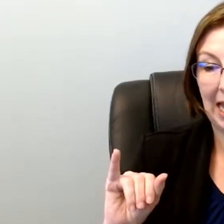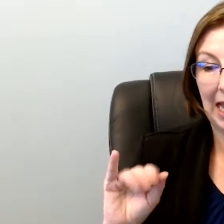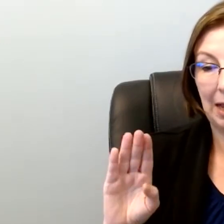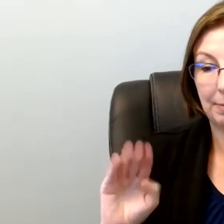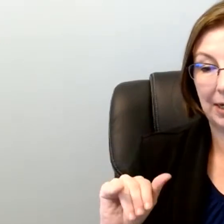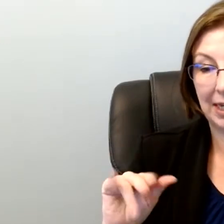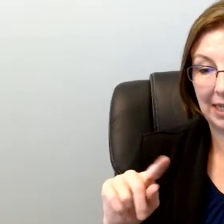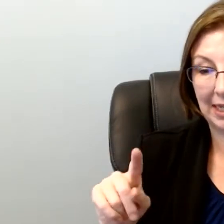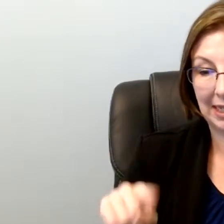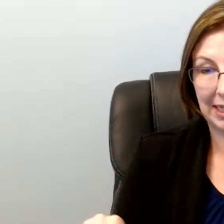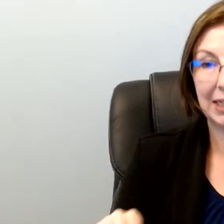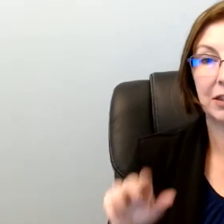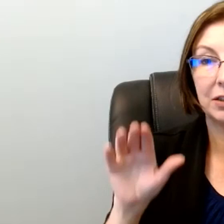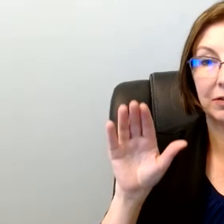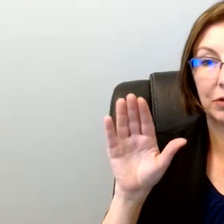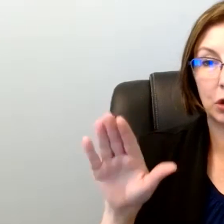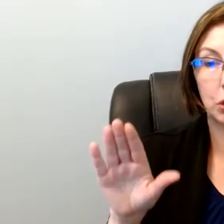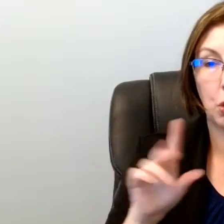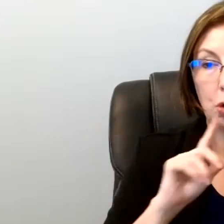give the report. Ma'am.